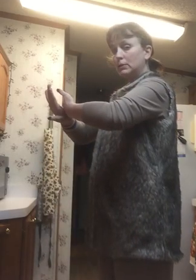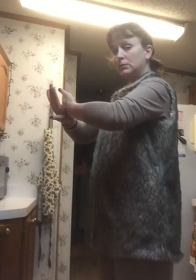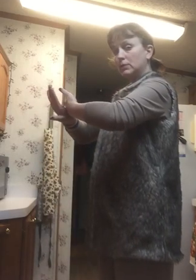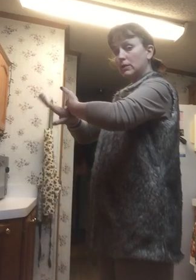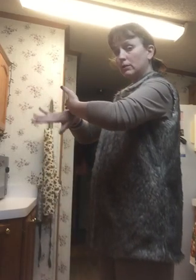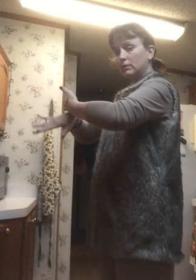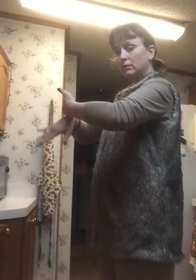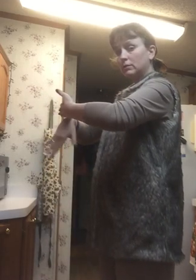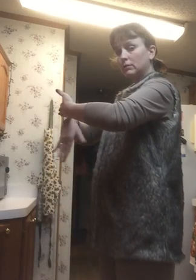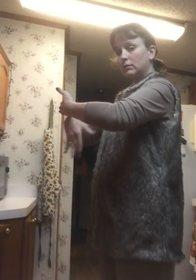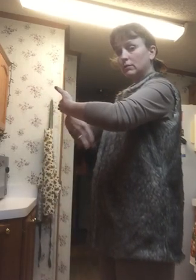I'm doing here.